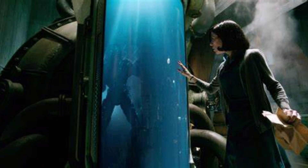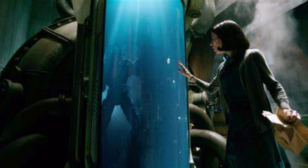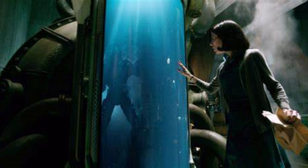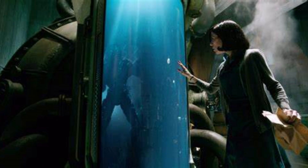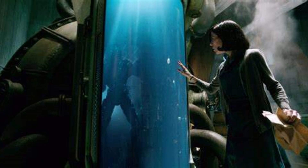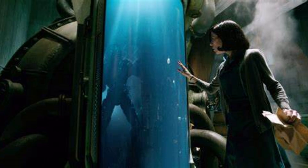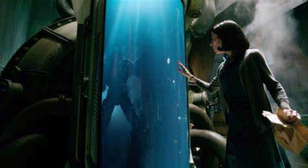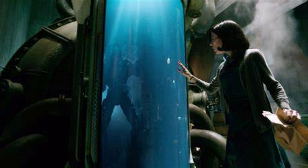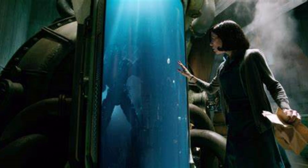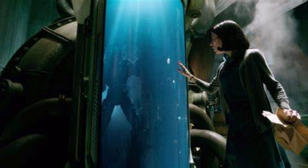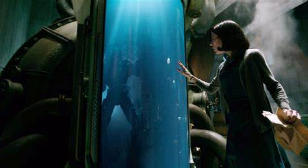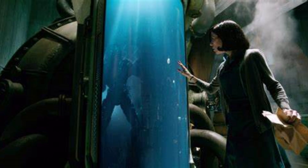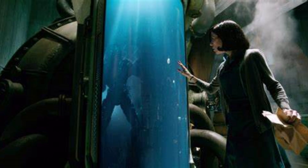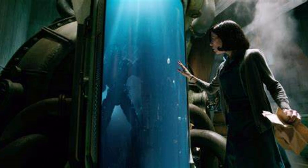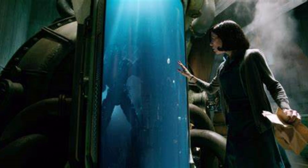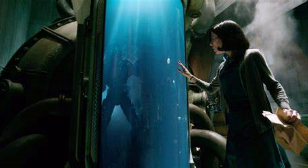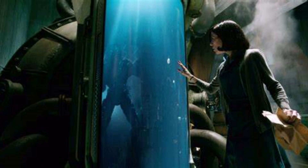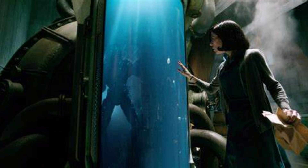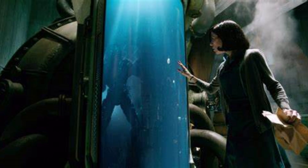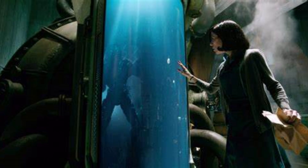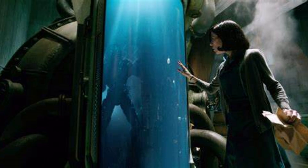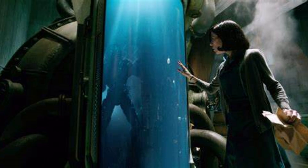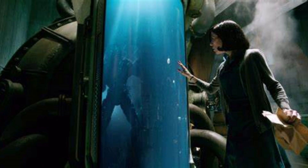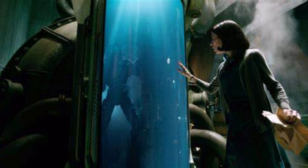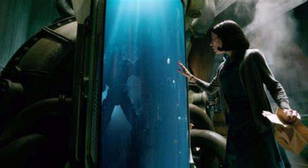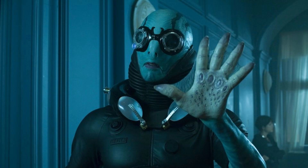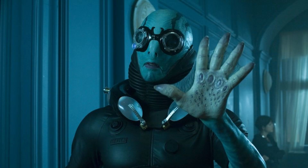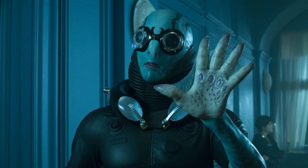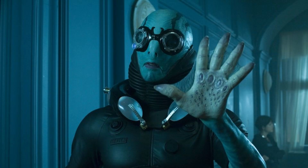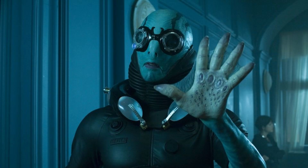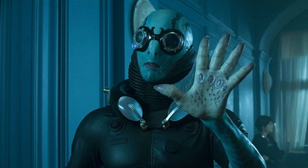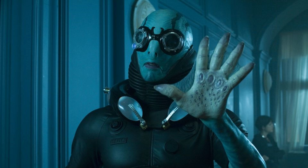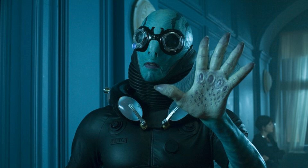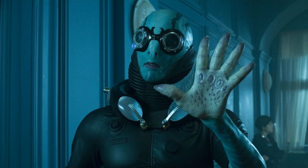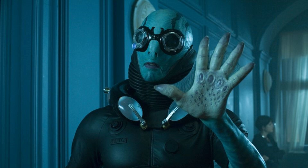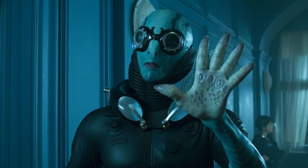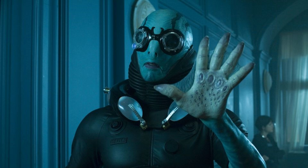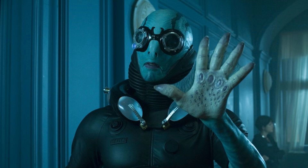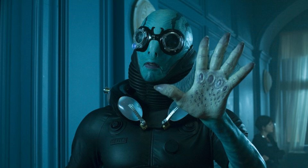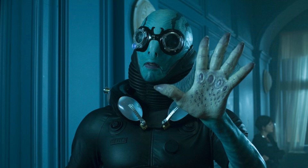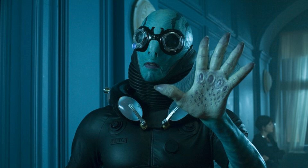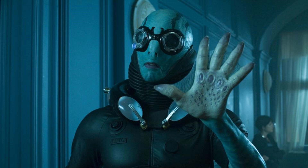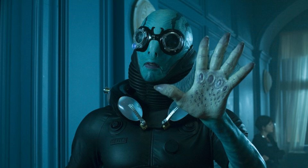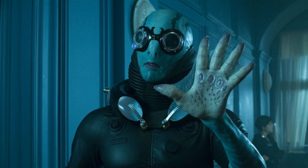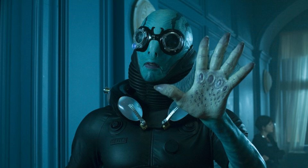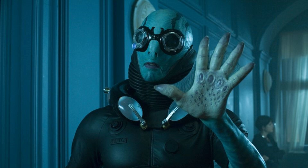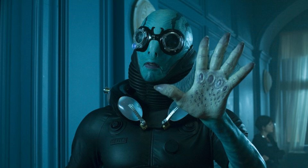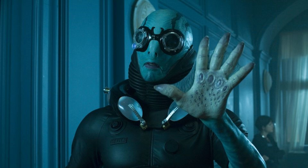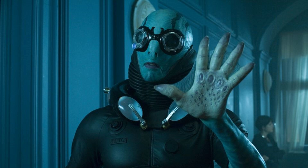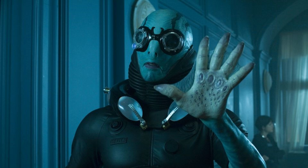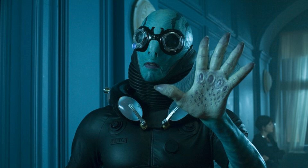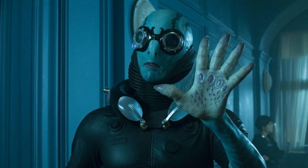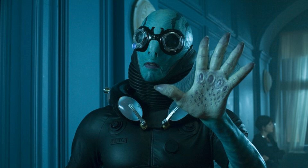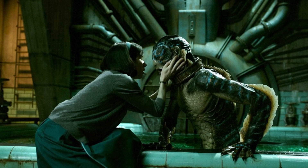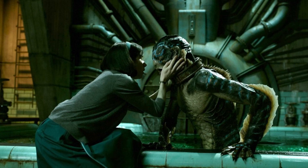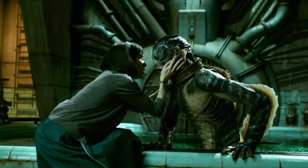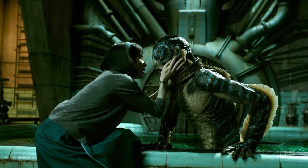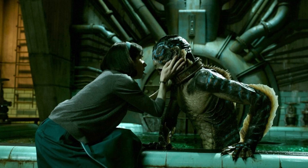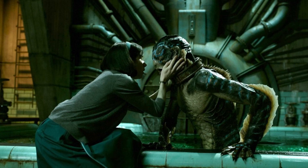Language. This Oscar-winning fantasy film features a mute woman, Alyssa, who communicates using ASL. She falls in